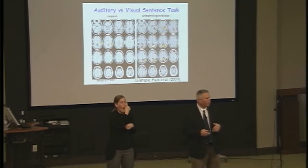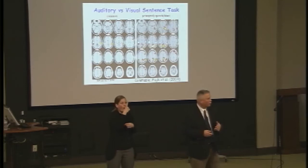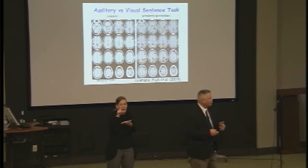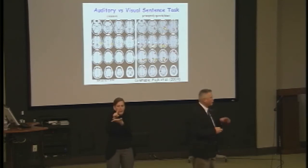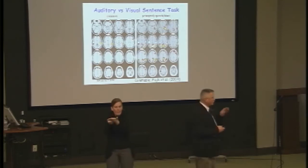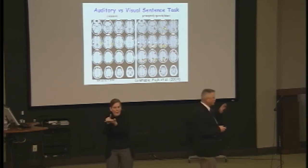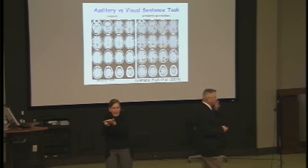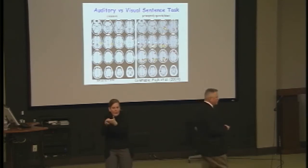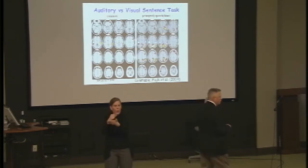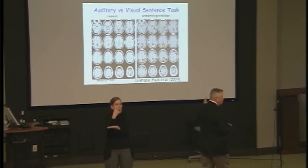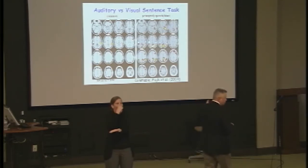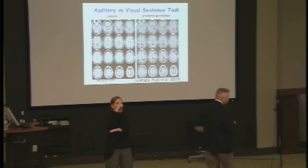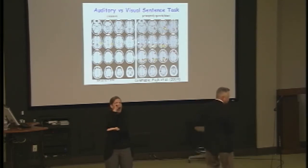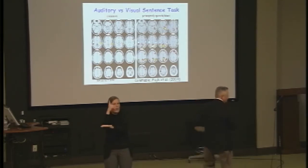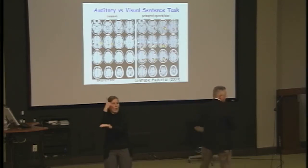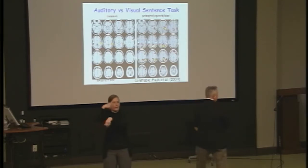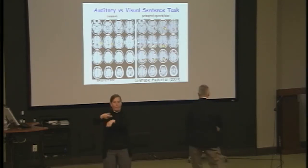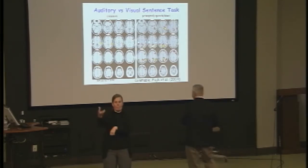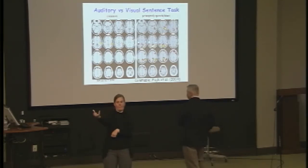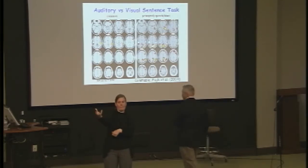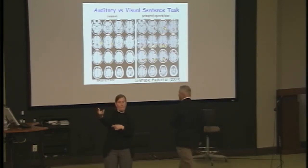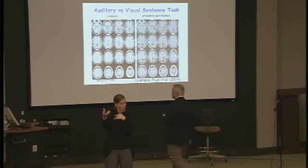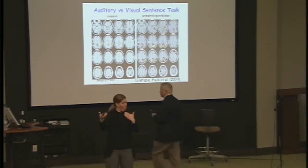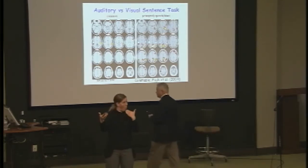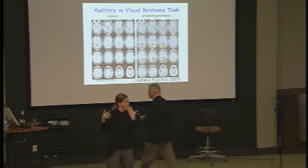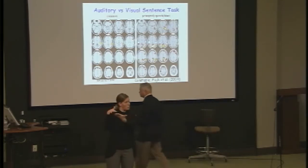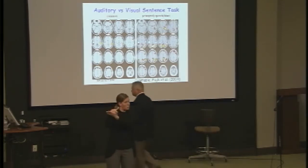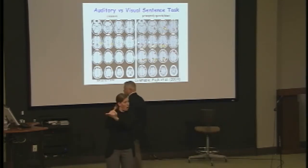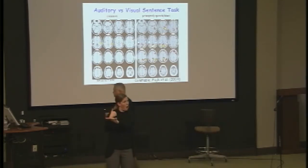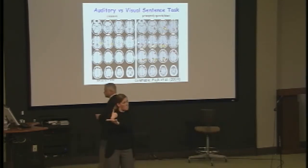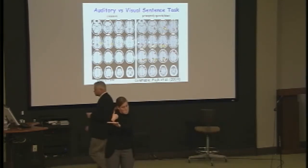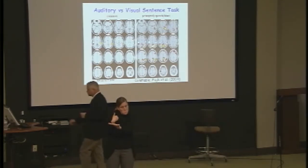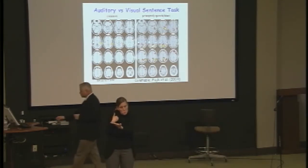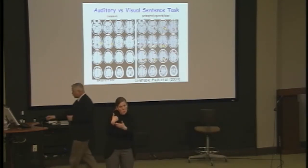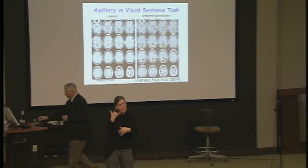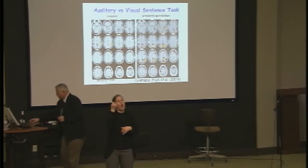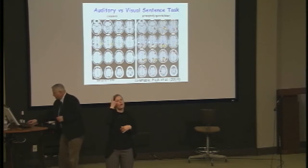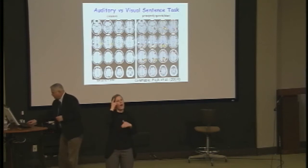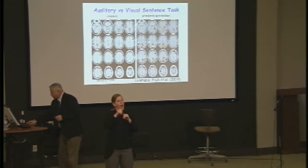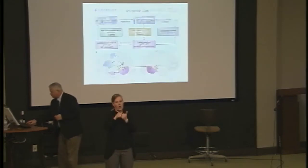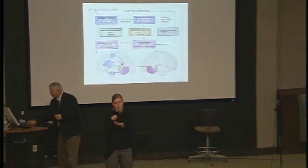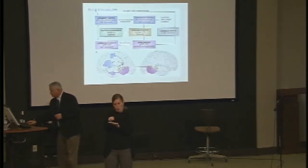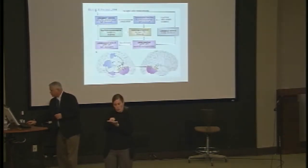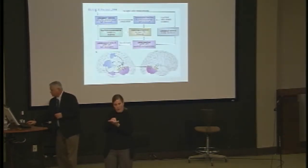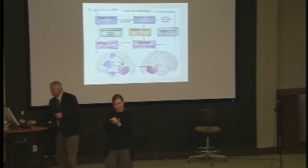good overarching picture of reading versus speech.